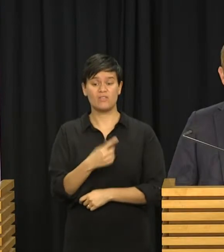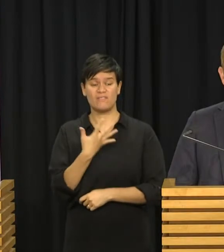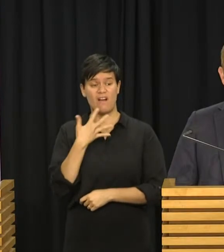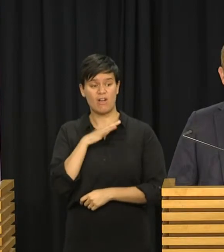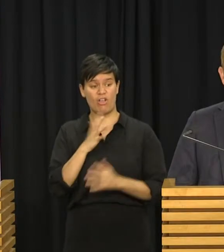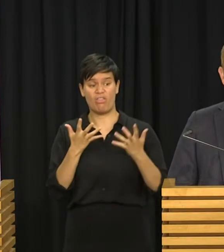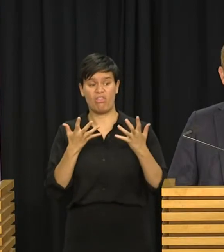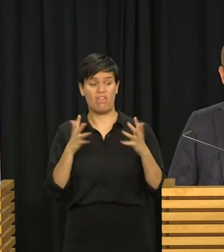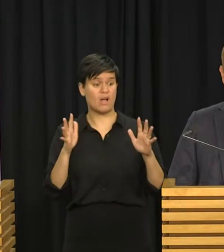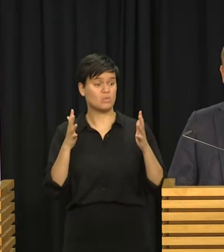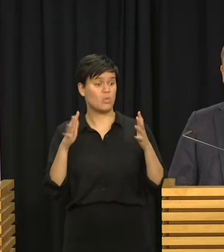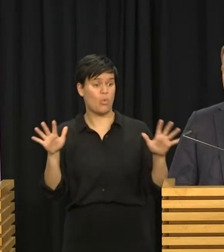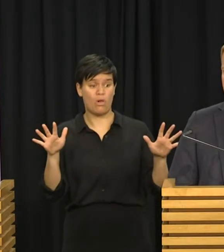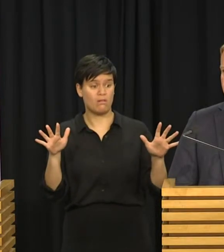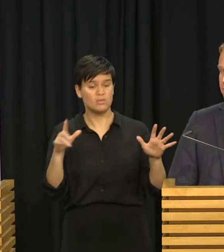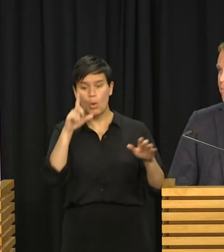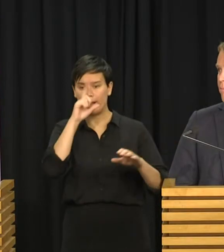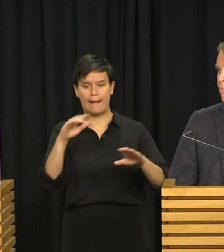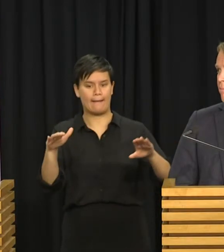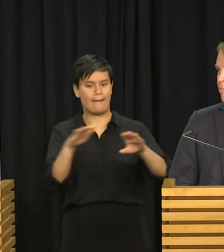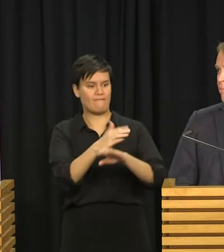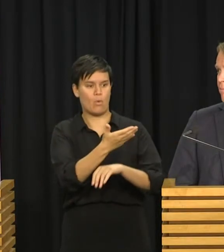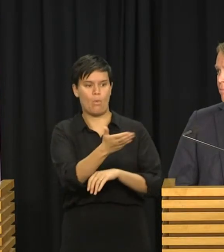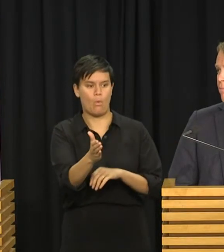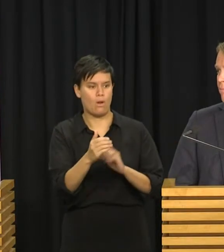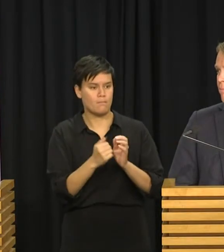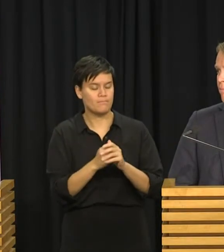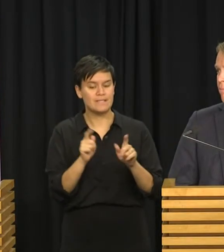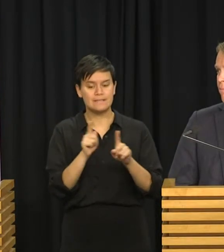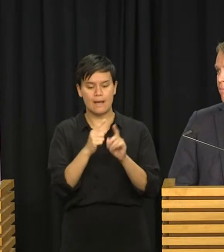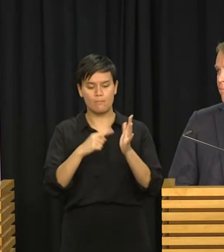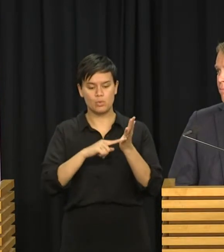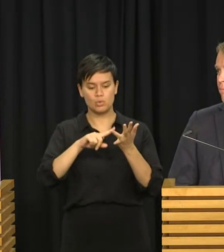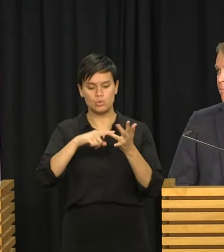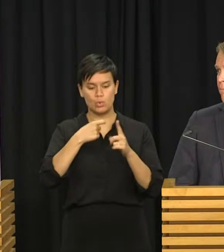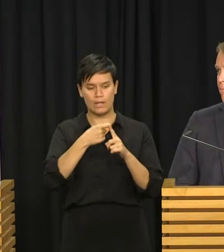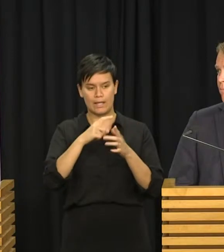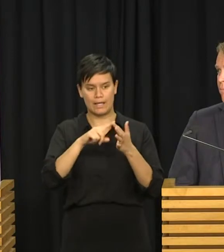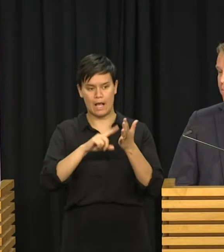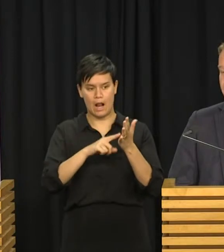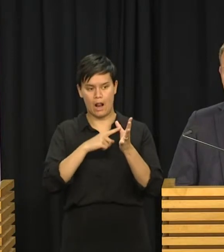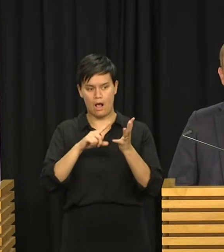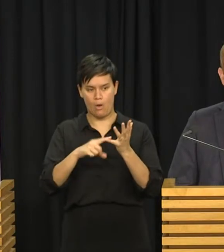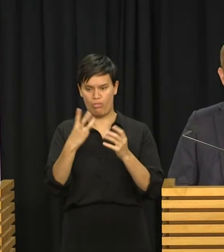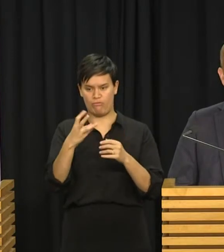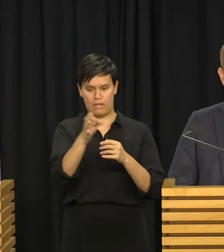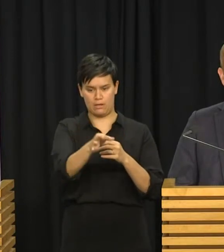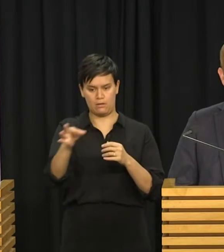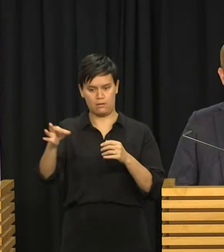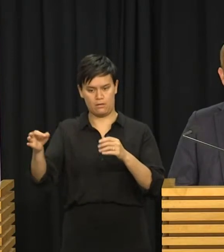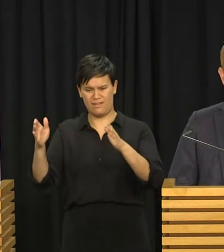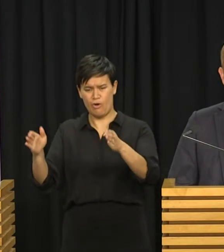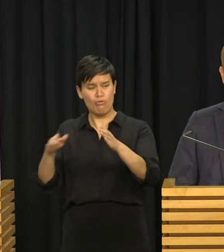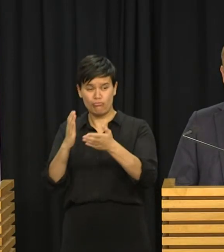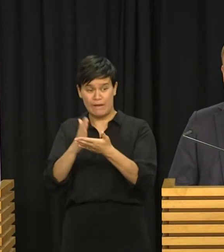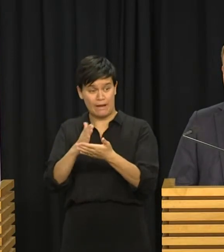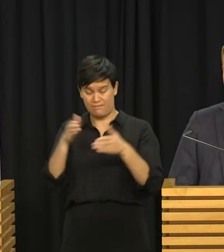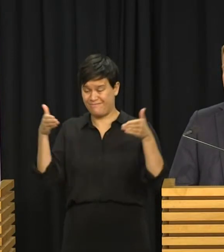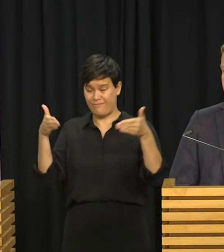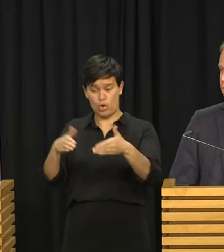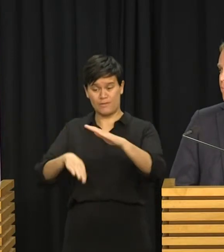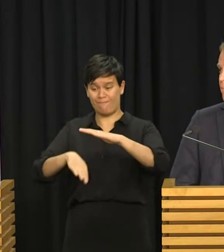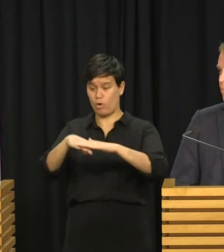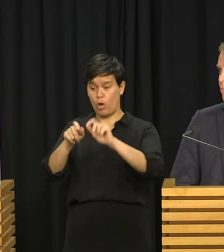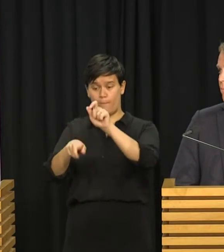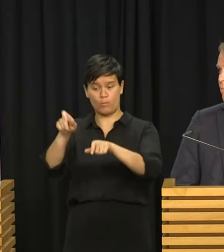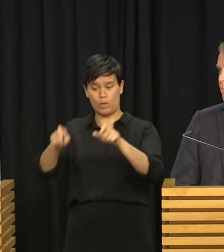that circumstance. Tokelau, 3 atolls that actually the effort of getting to, you should do the whole population at the same time. So